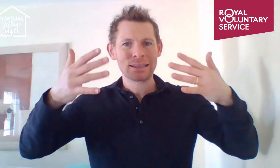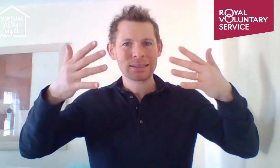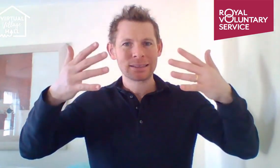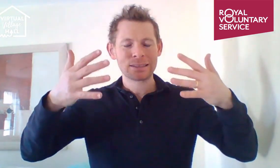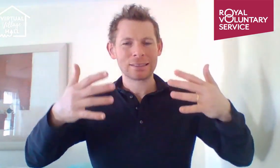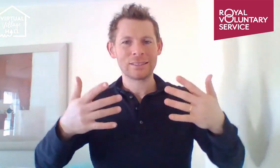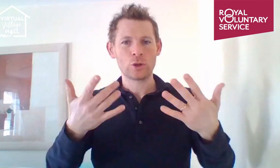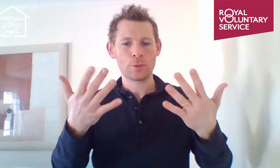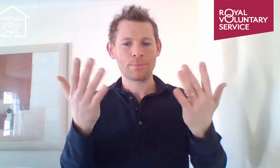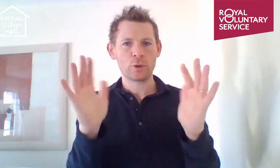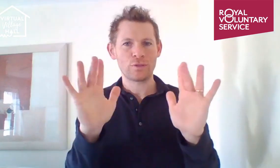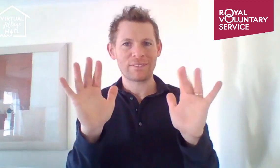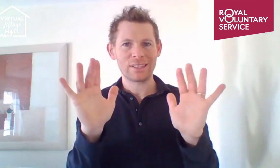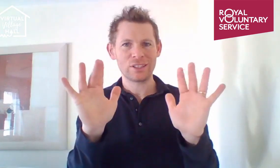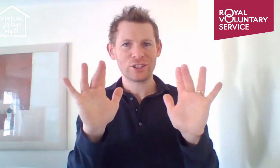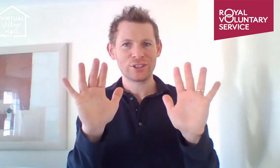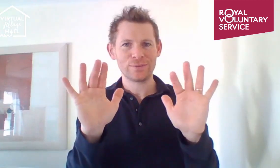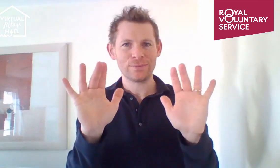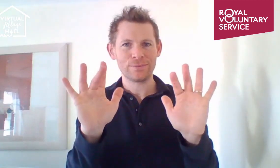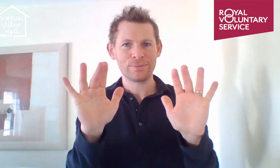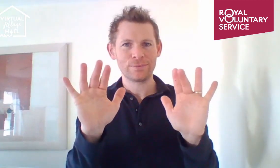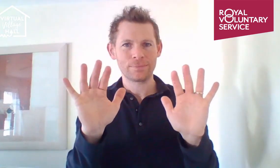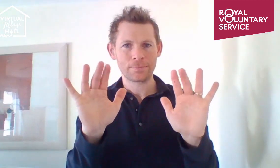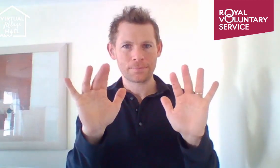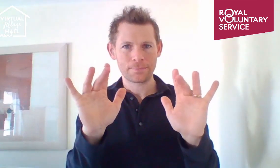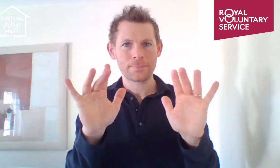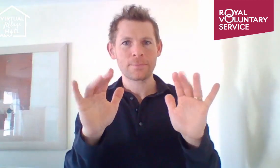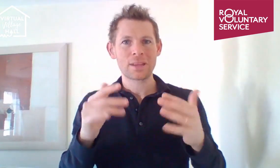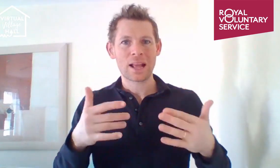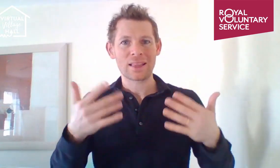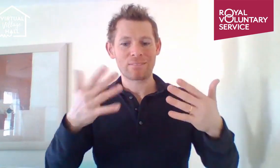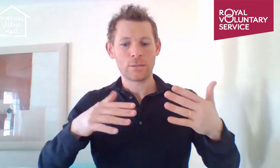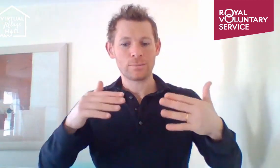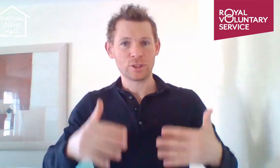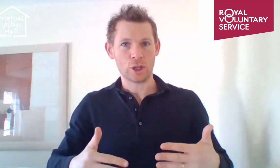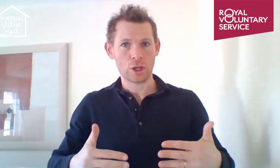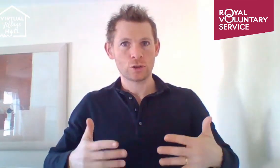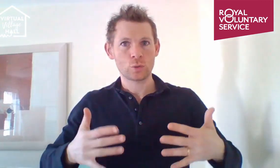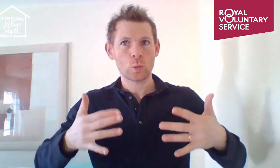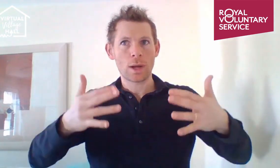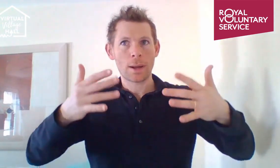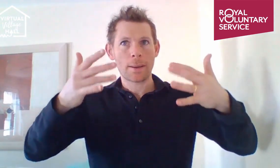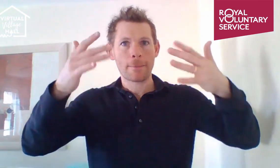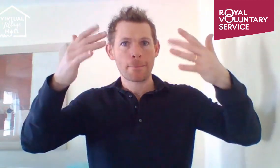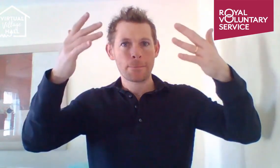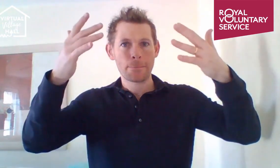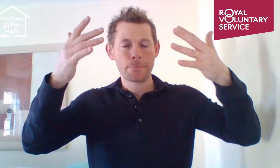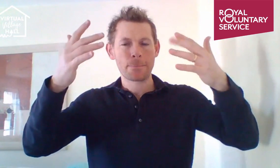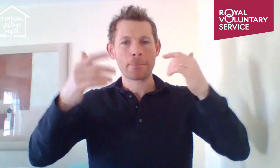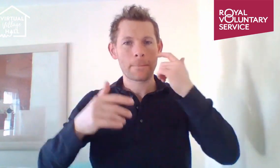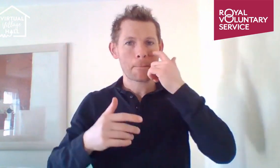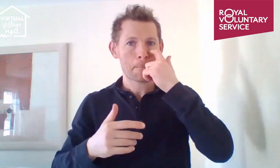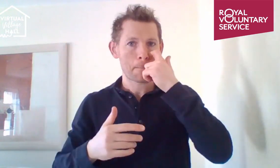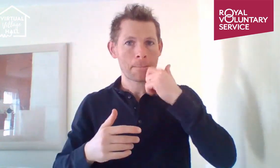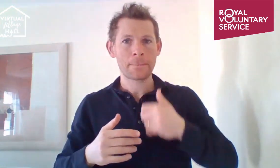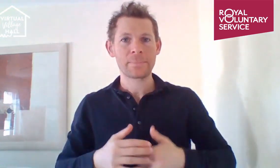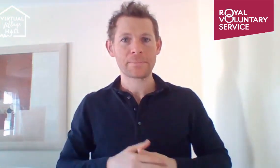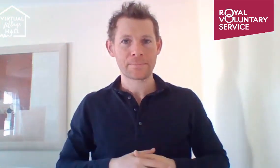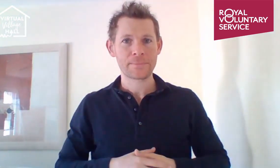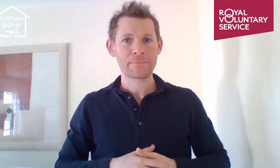Maths. So we move our fingers for this sign and we start from the bottom and we work our way up for